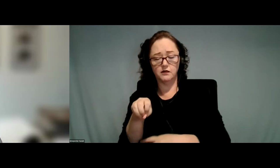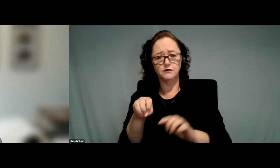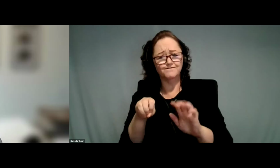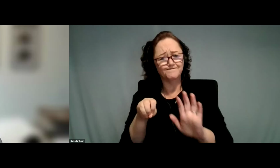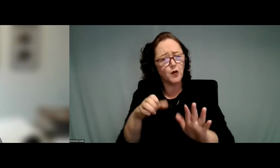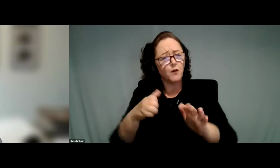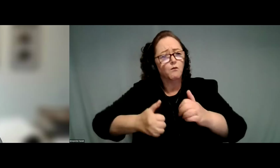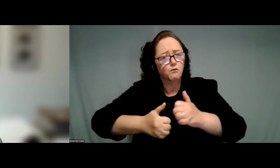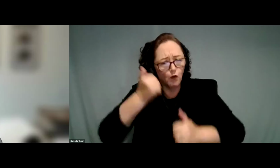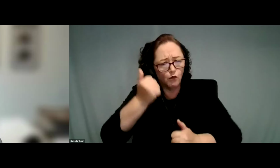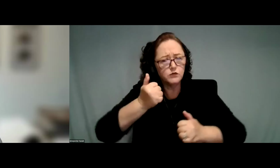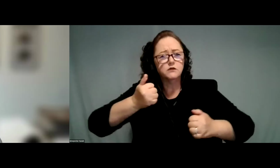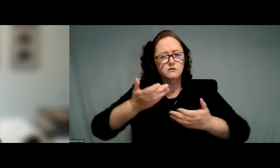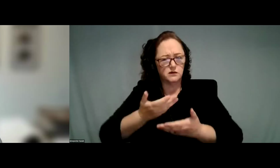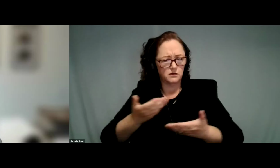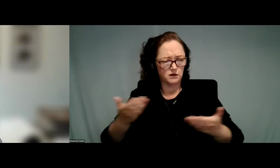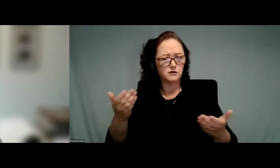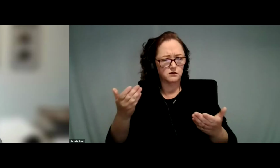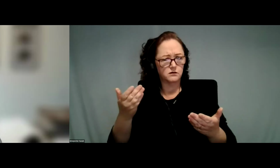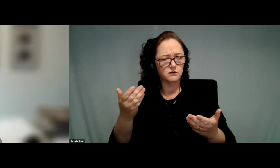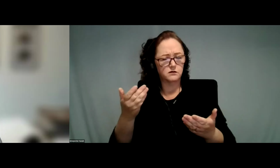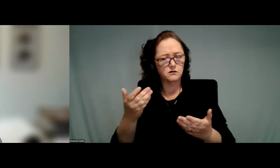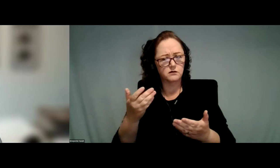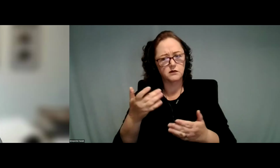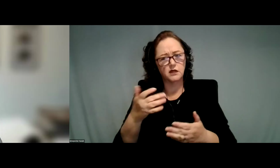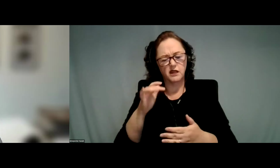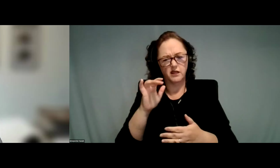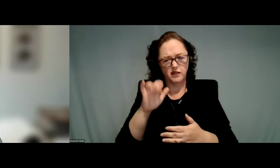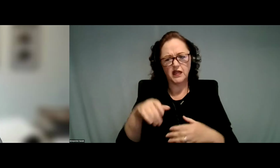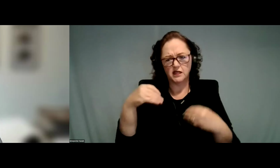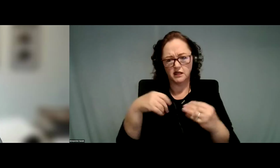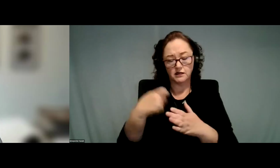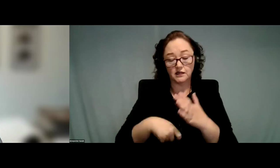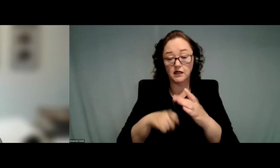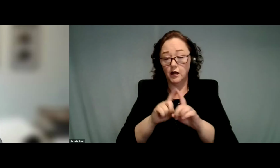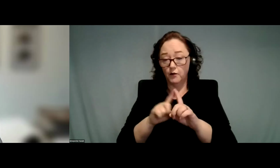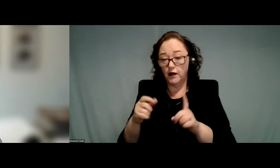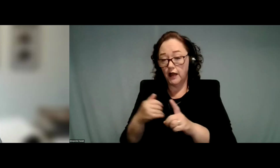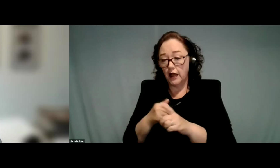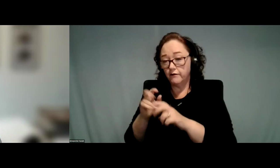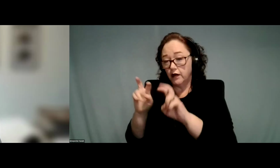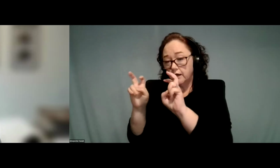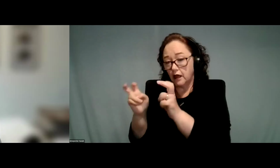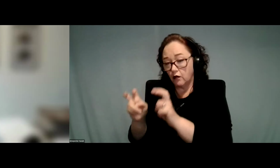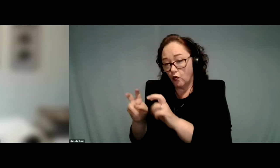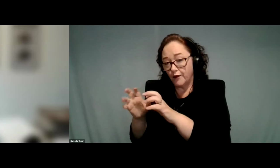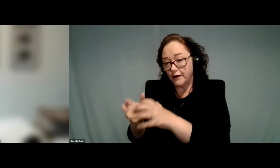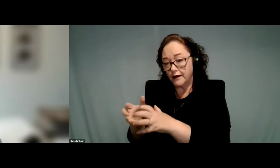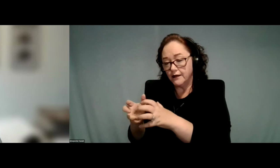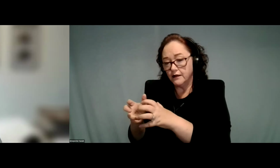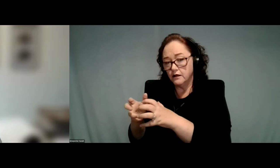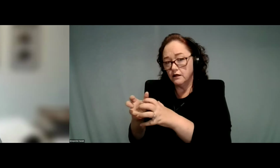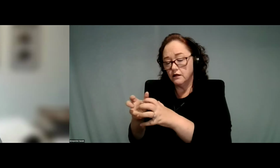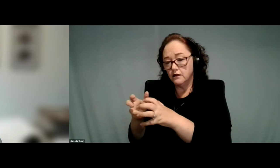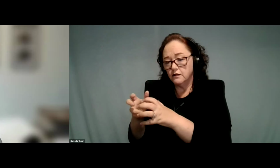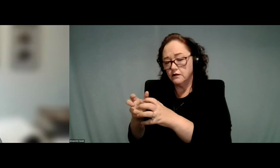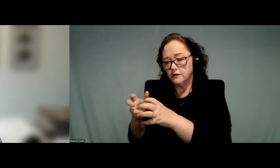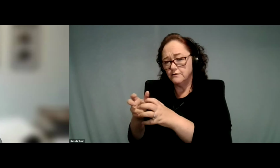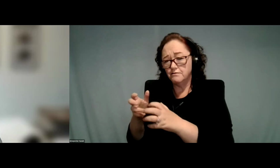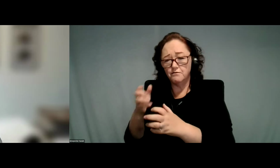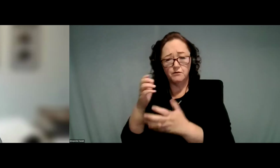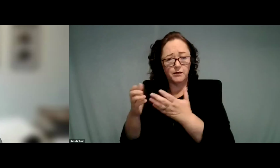may know that there's a certain category of items. I presume it's not relevant to you, but